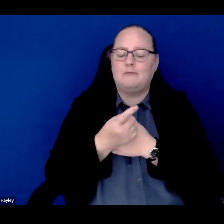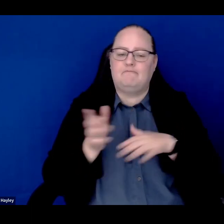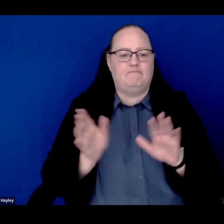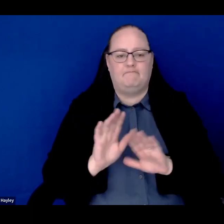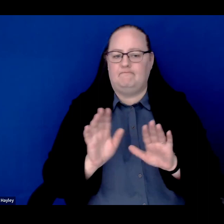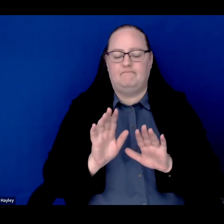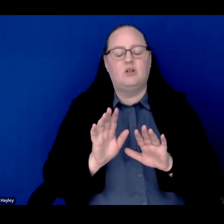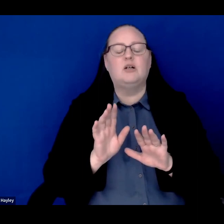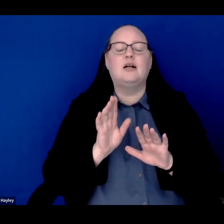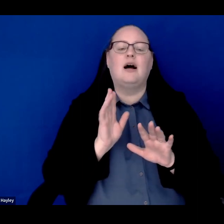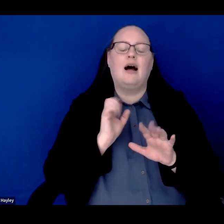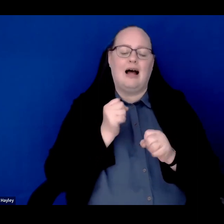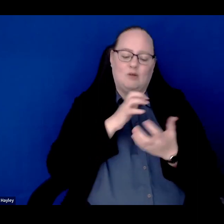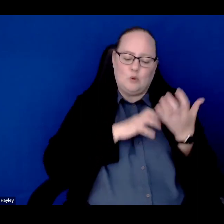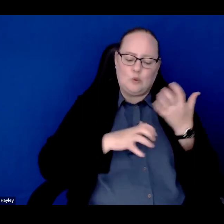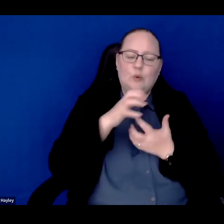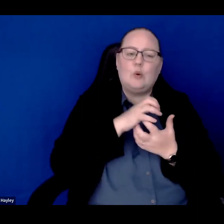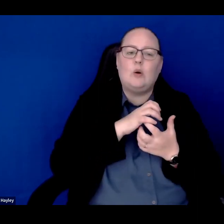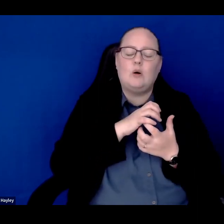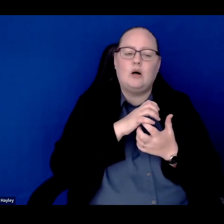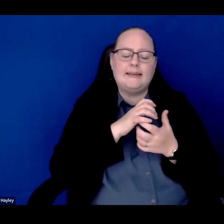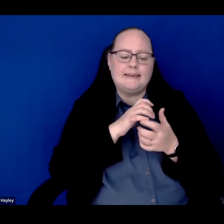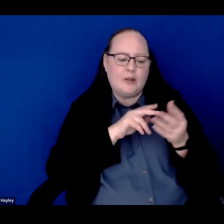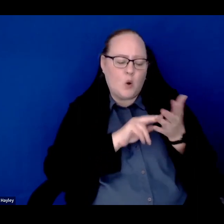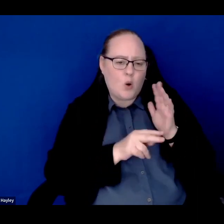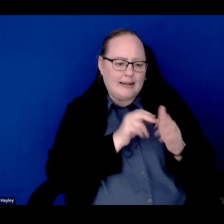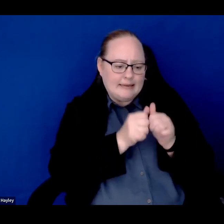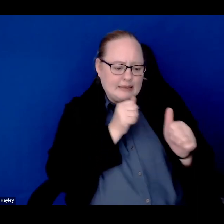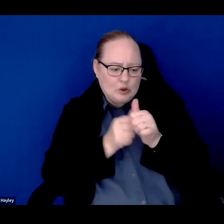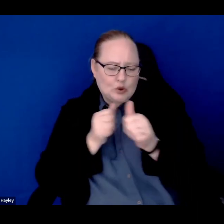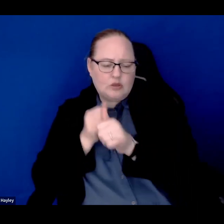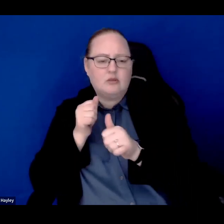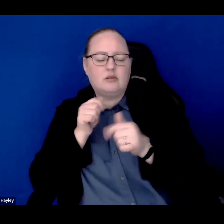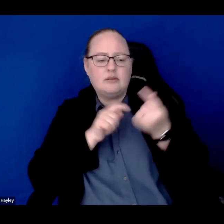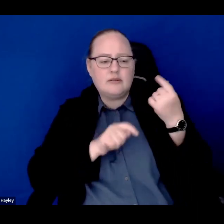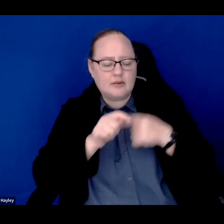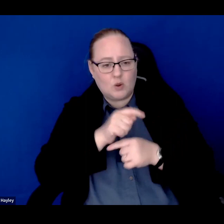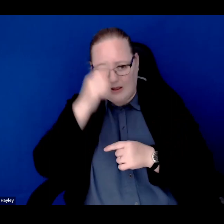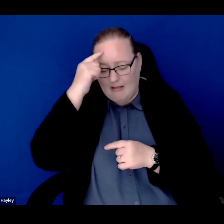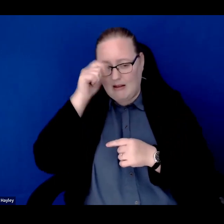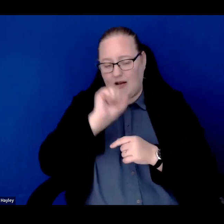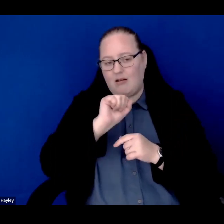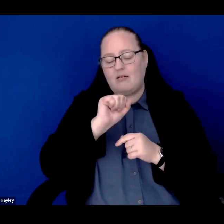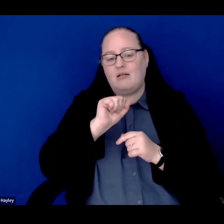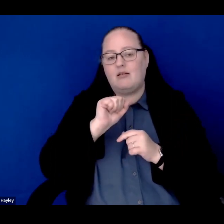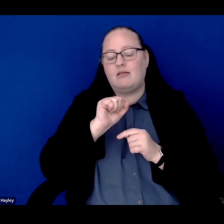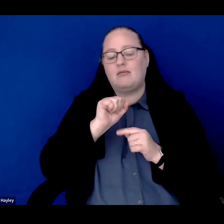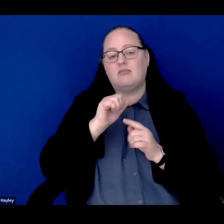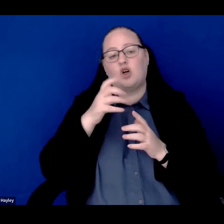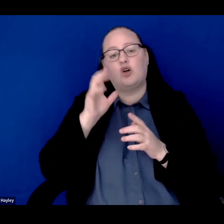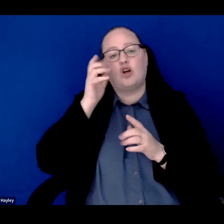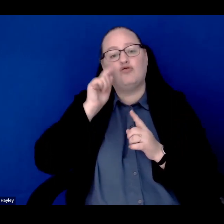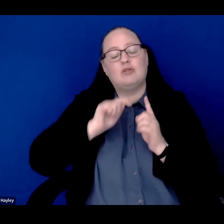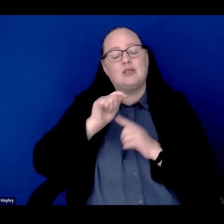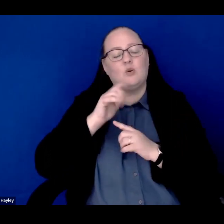complex, sophisticated organization. So imagine high-income countries needs to maintain some kind of geopolitical order so that